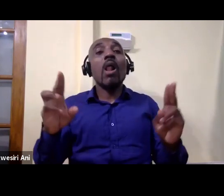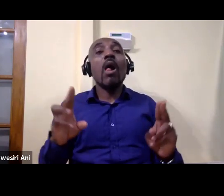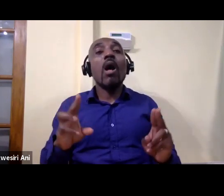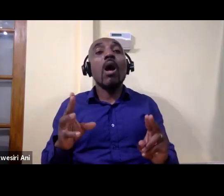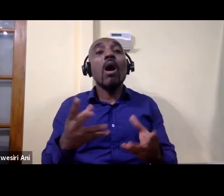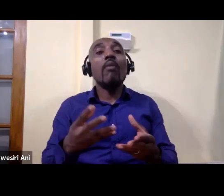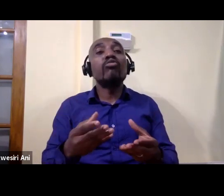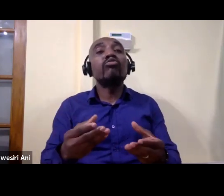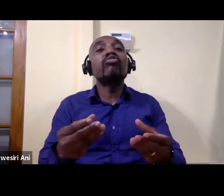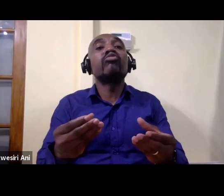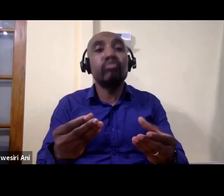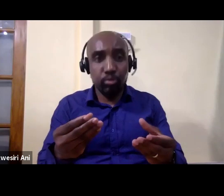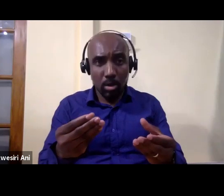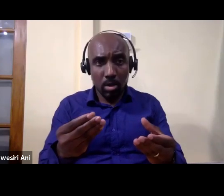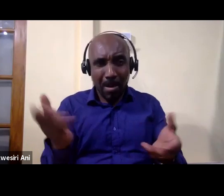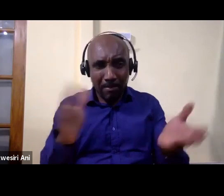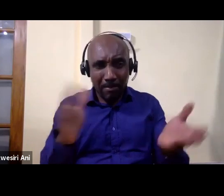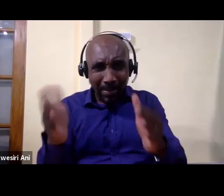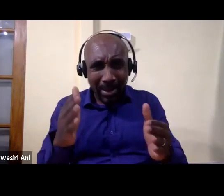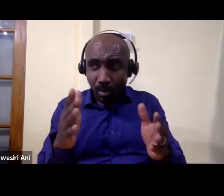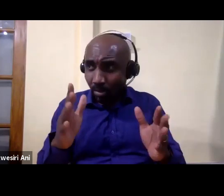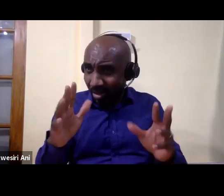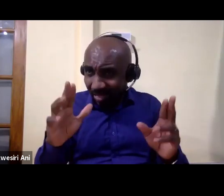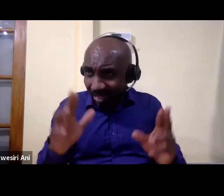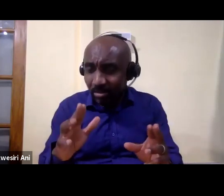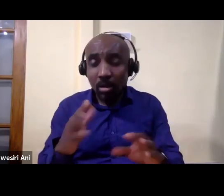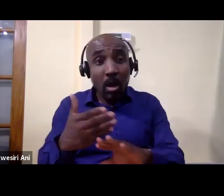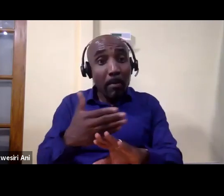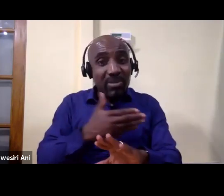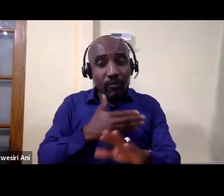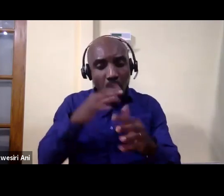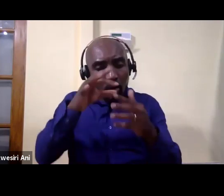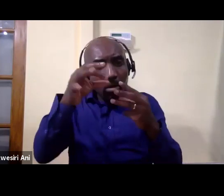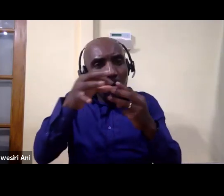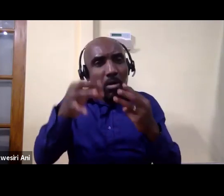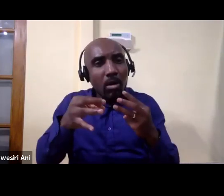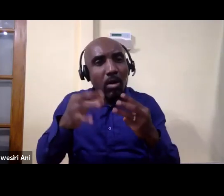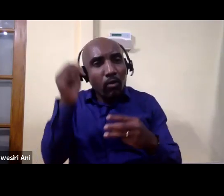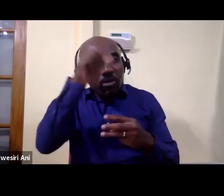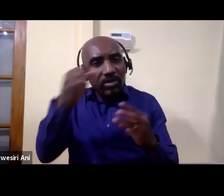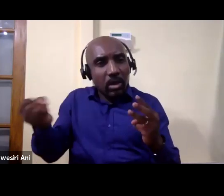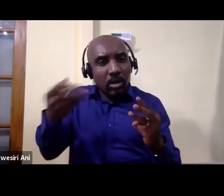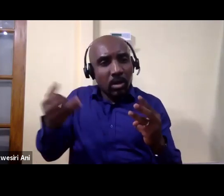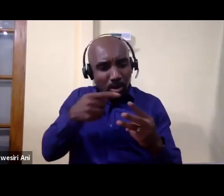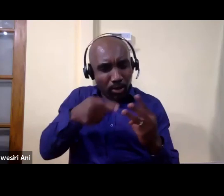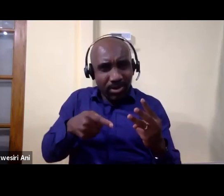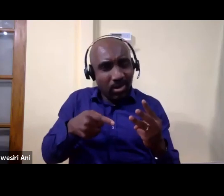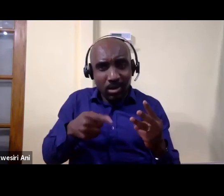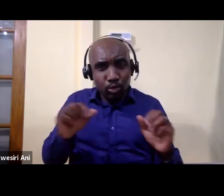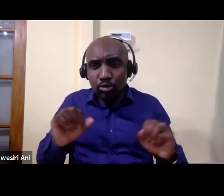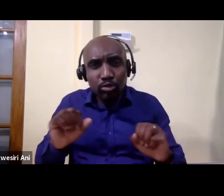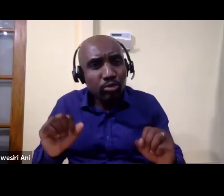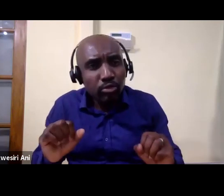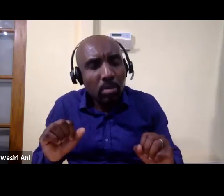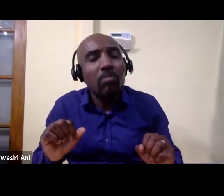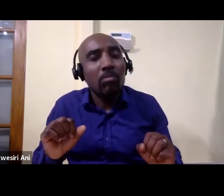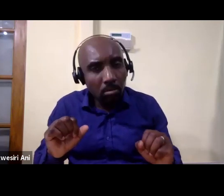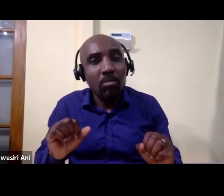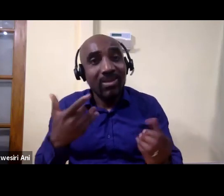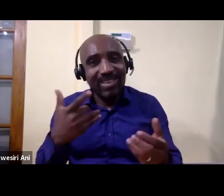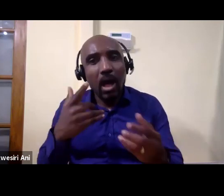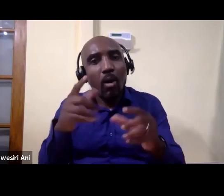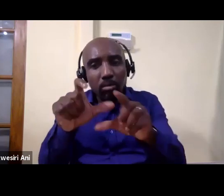measures that Professor Azeem Majeed mentioned there. So I would like to read out a few more